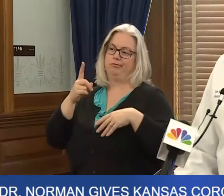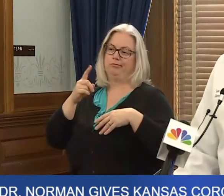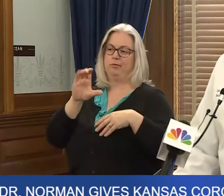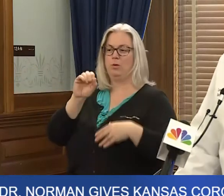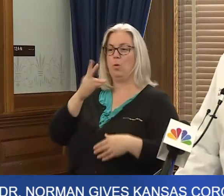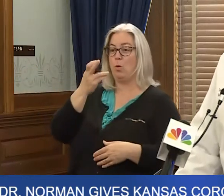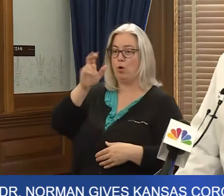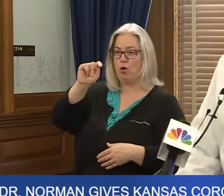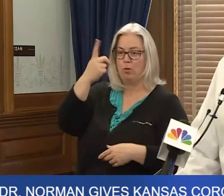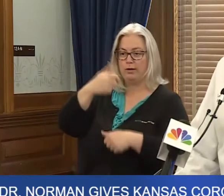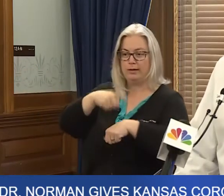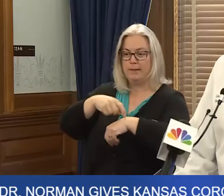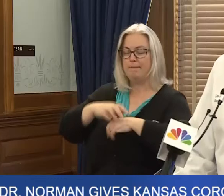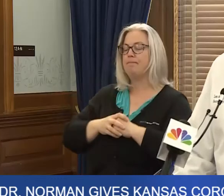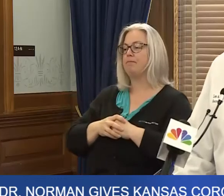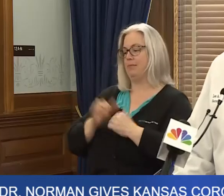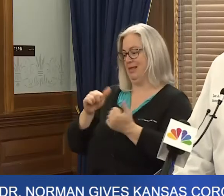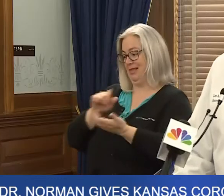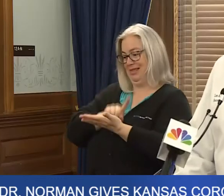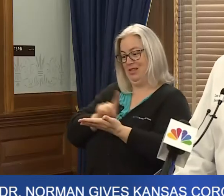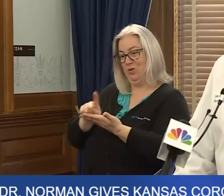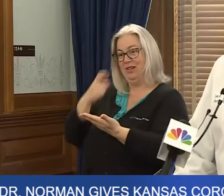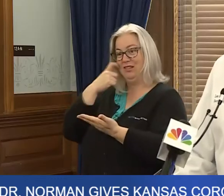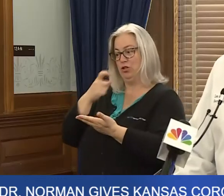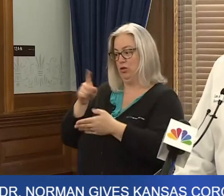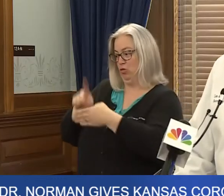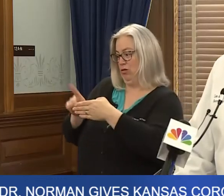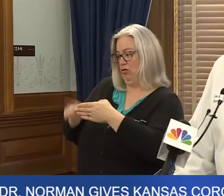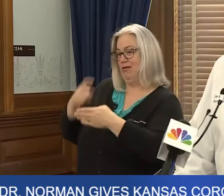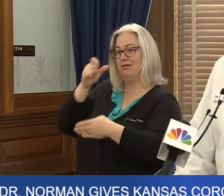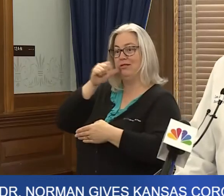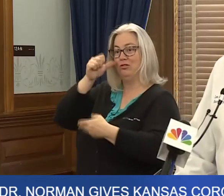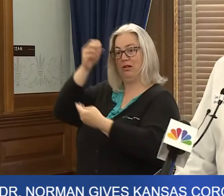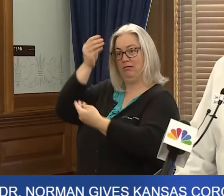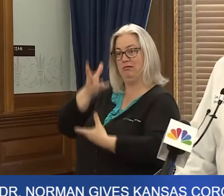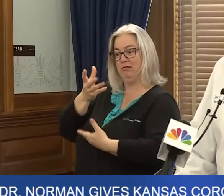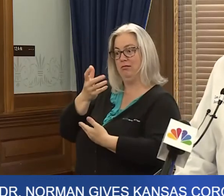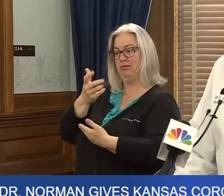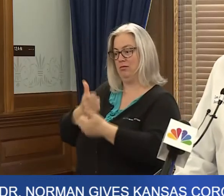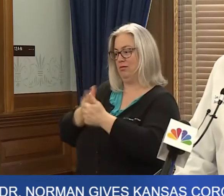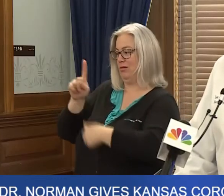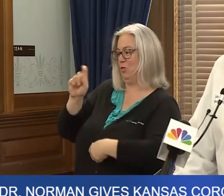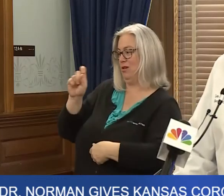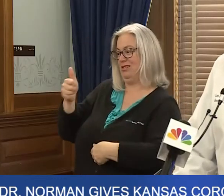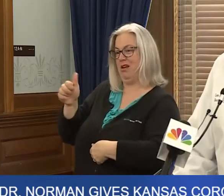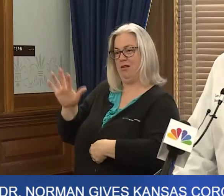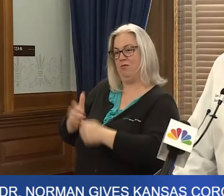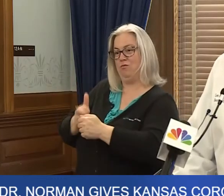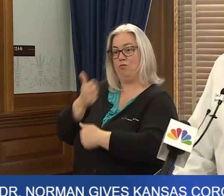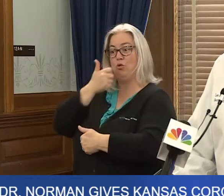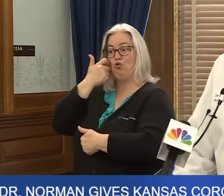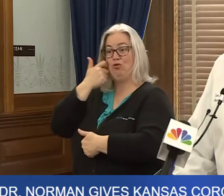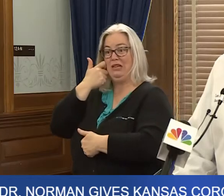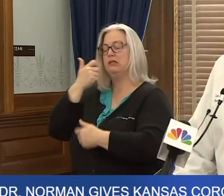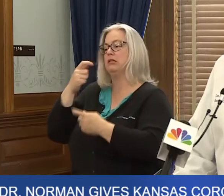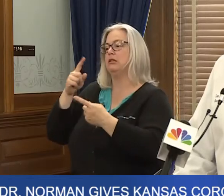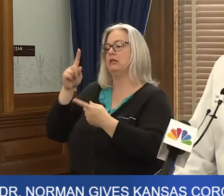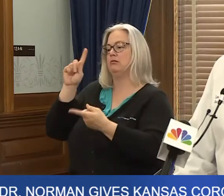week, in the group that we just got the results from yesterday of the most recent 110 or so, was down